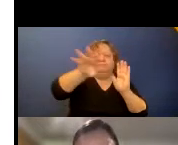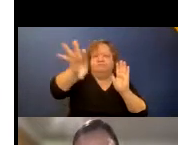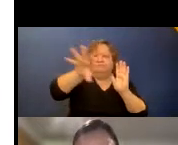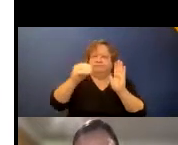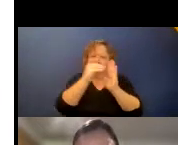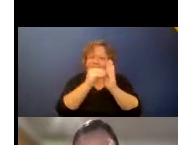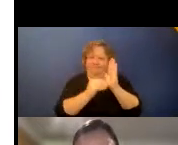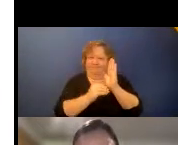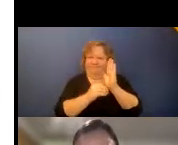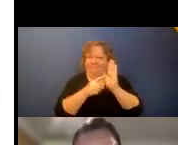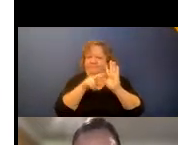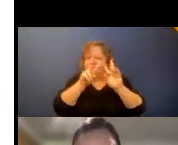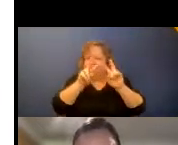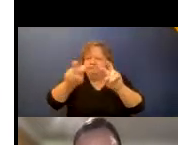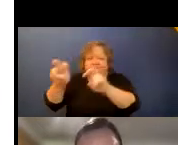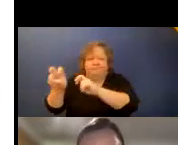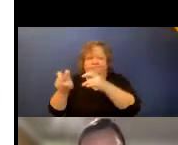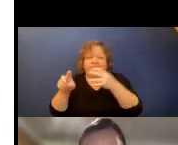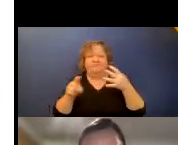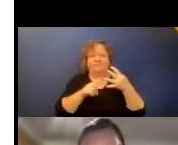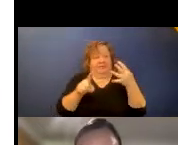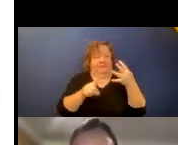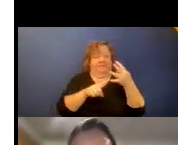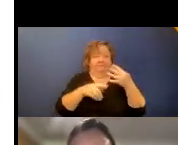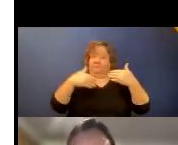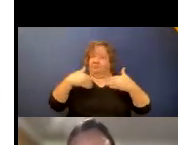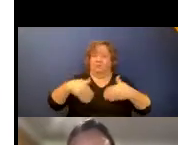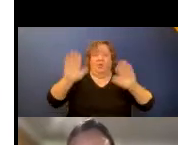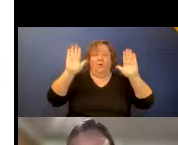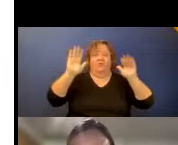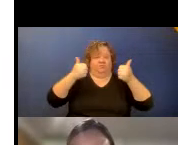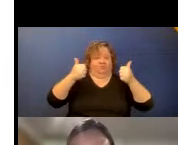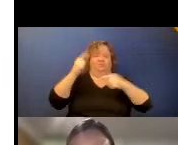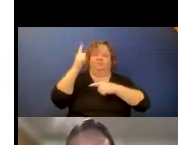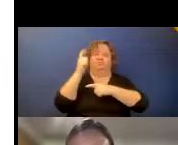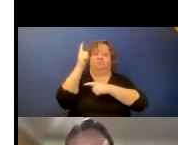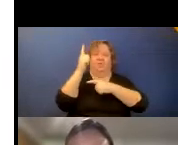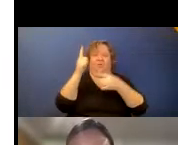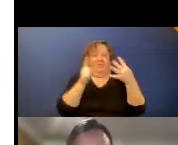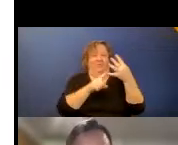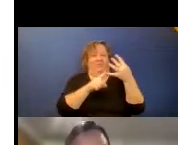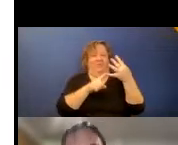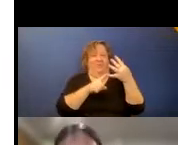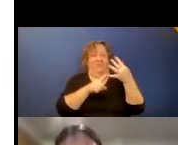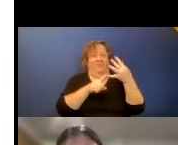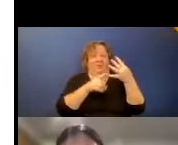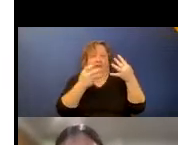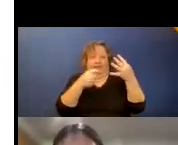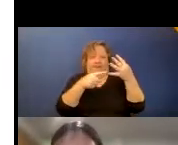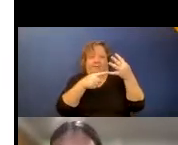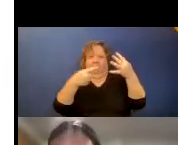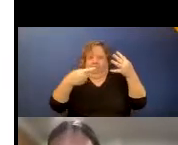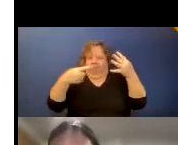be a catalog for you to choose from of different tools and techniques. In this case, we might have a